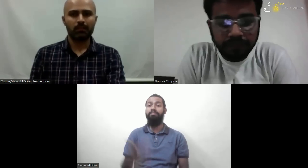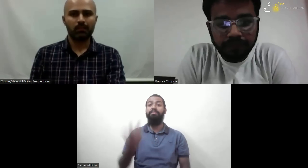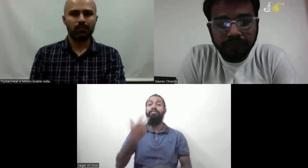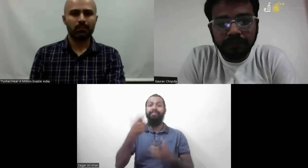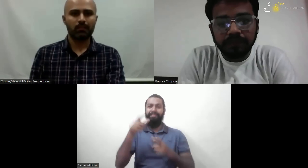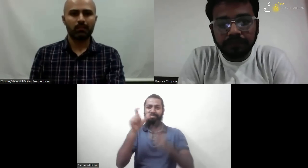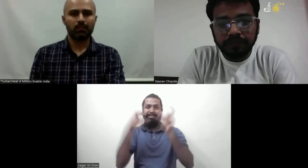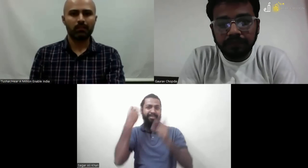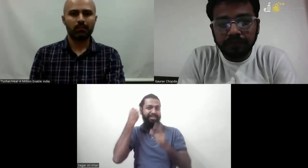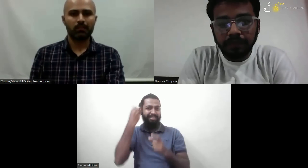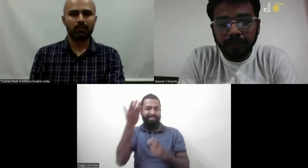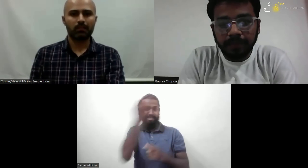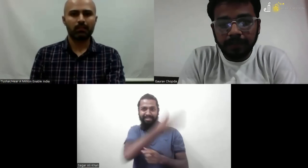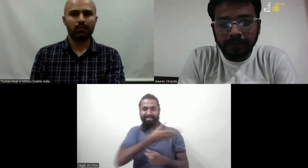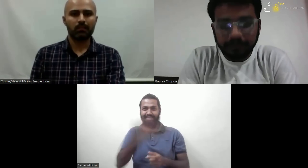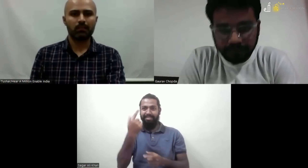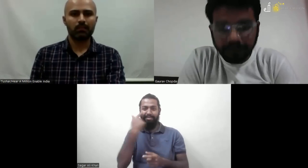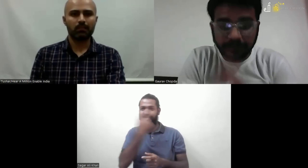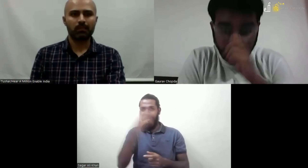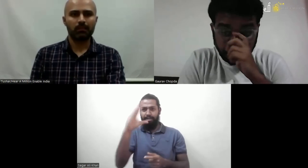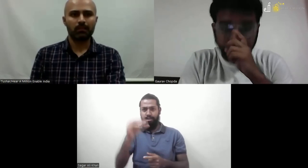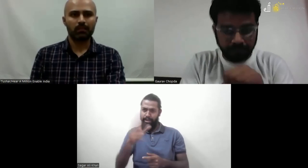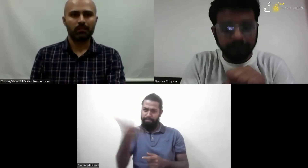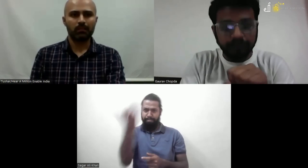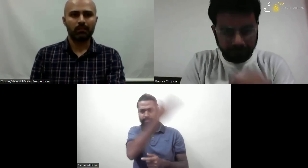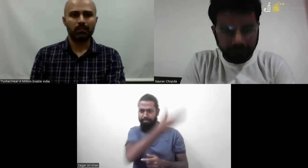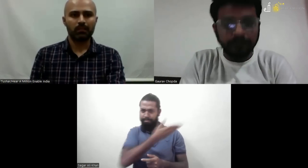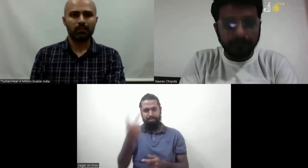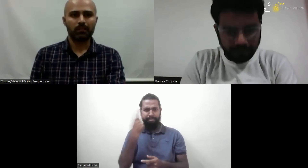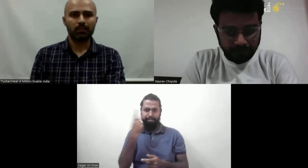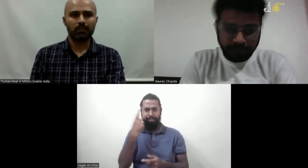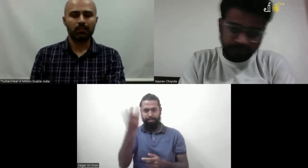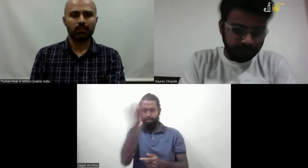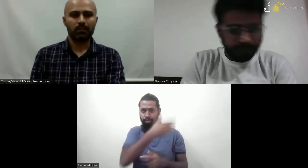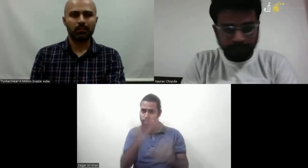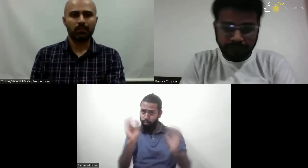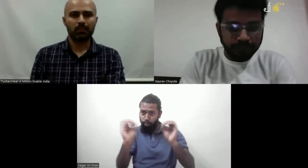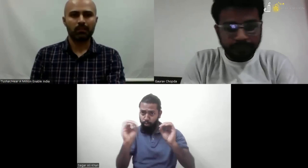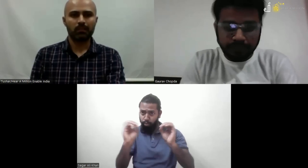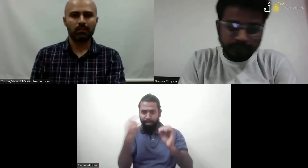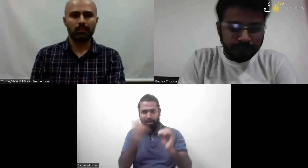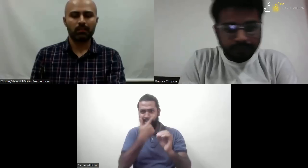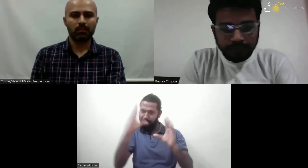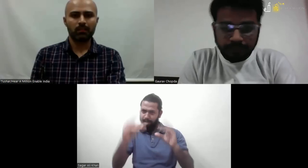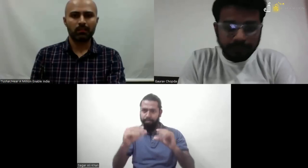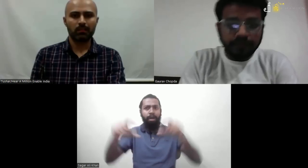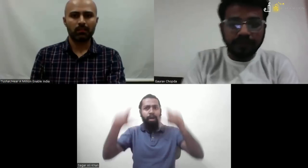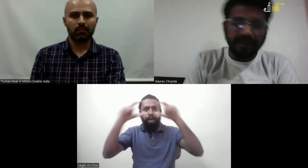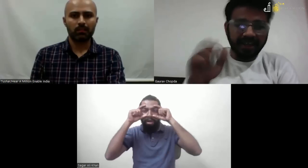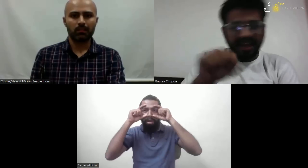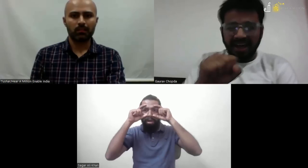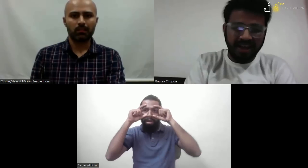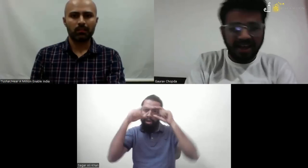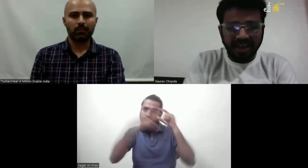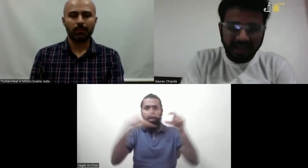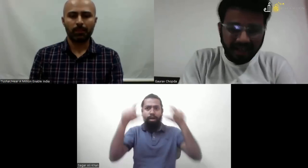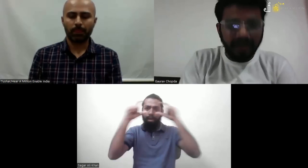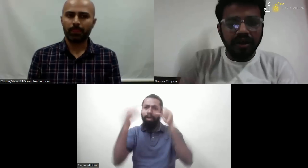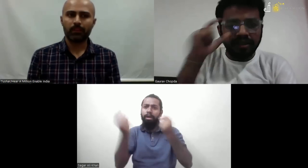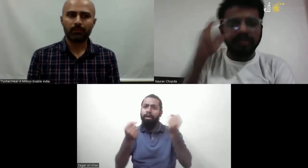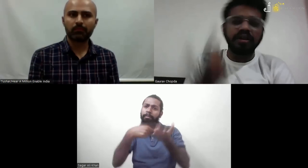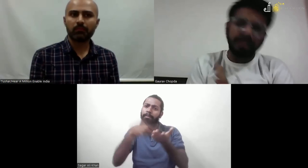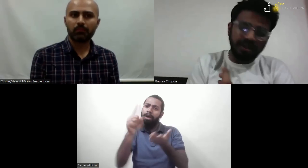vision in one eye and you would not get the license, the medical certification. But there are other hearing people also, they also use the